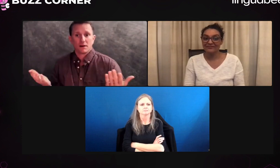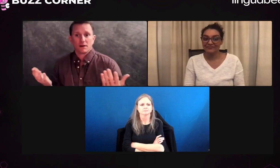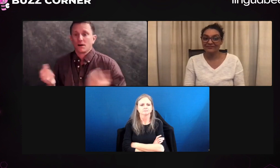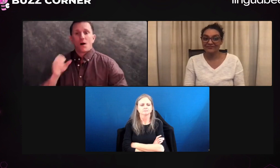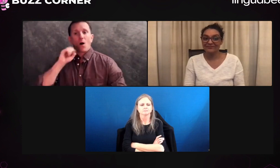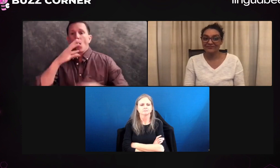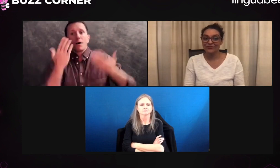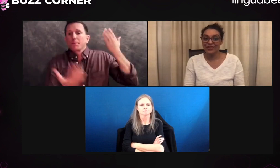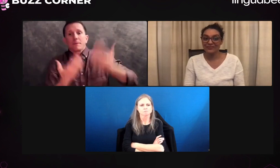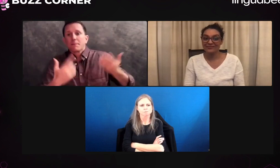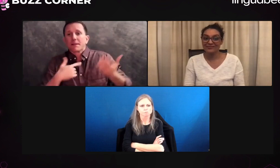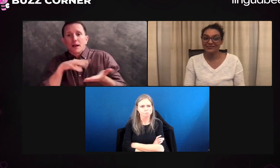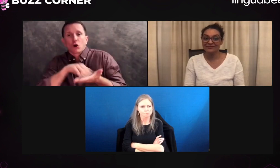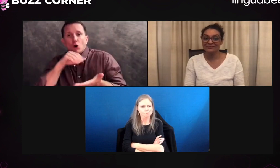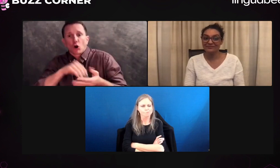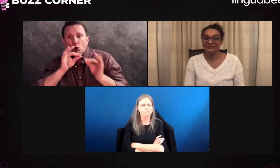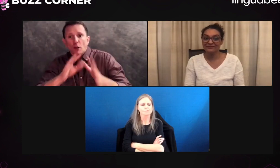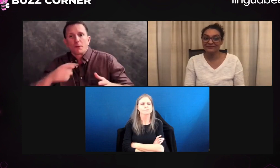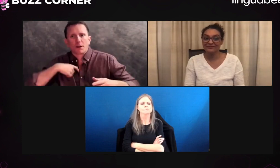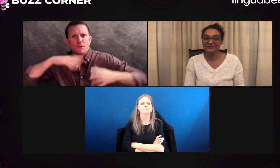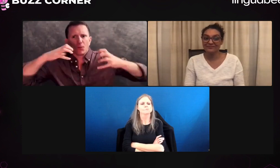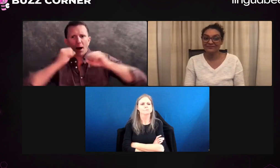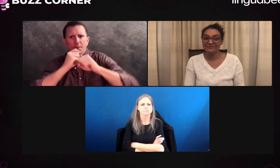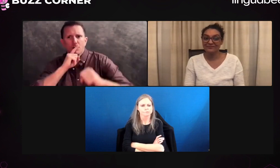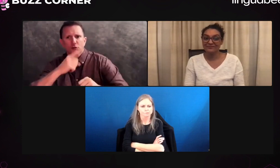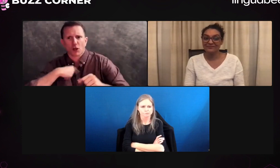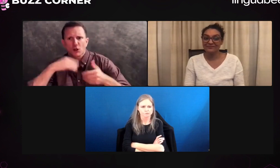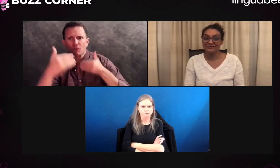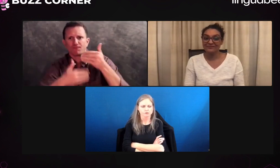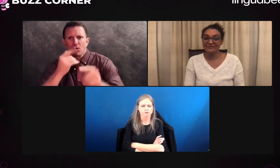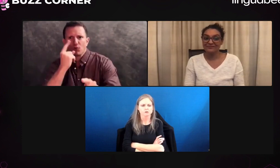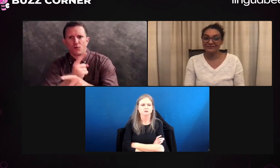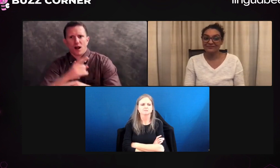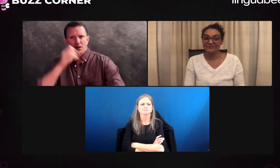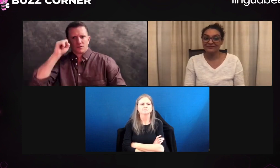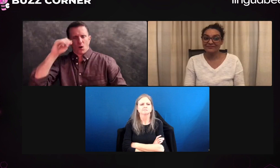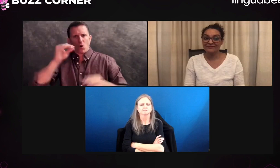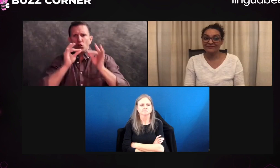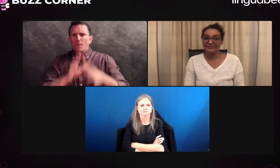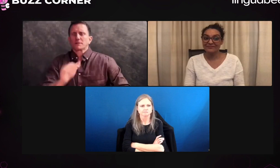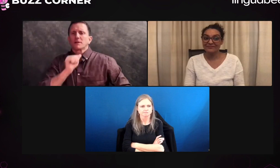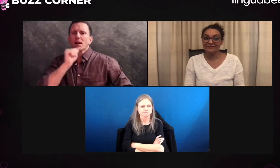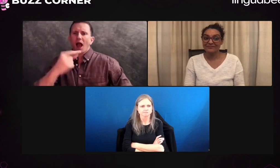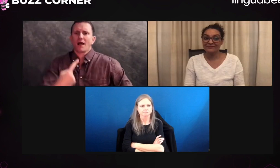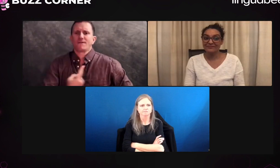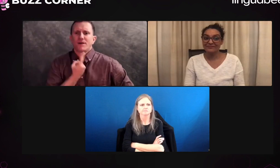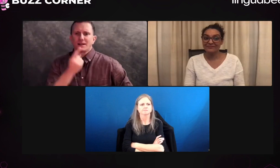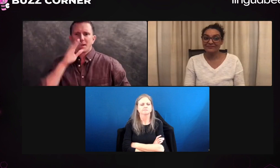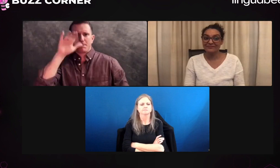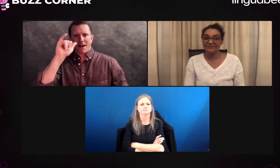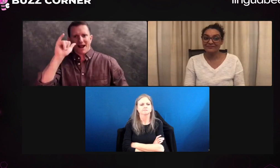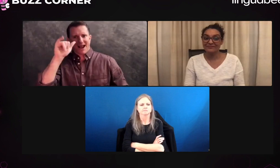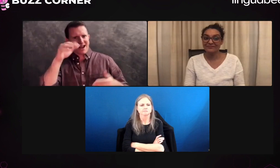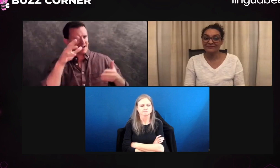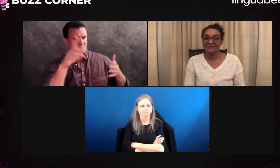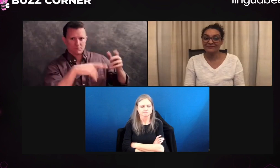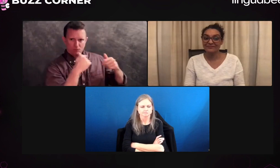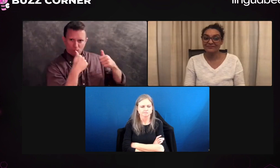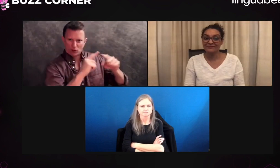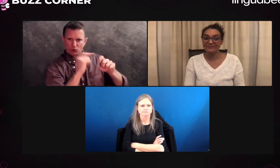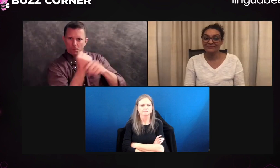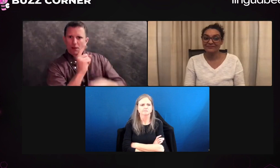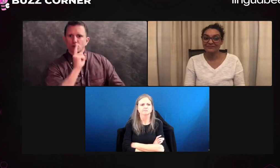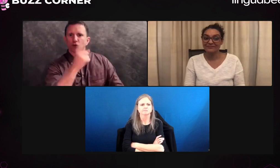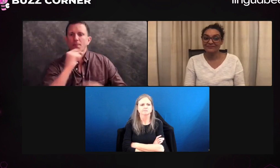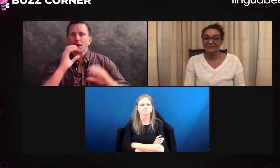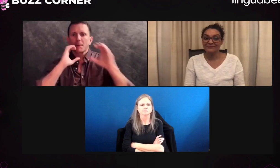You know, I may be the best interpreter, but if we're still learning, we want to make sure that we get all of the correct